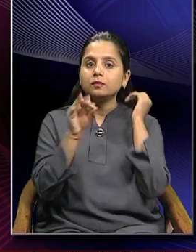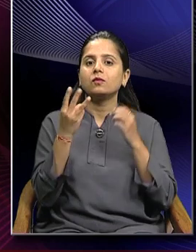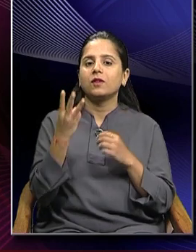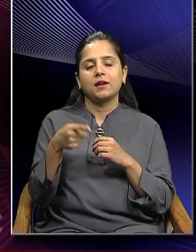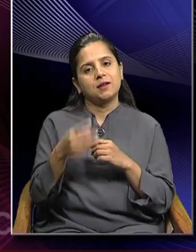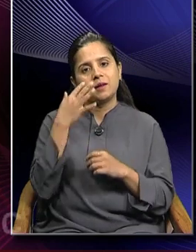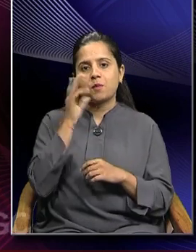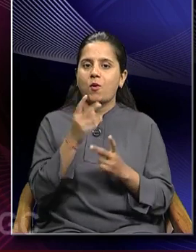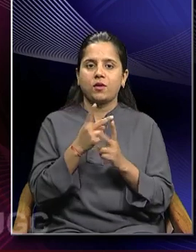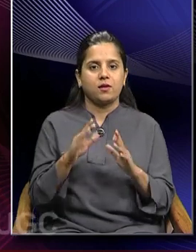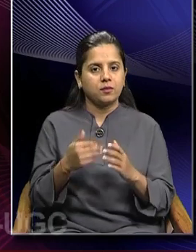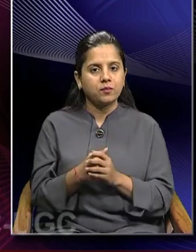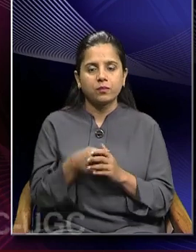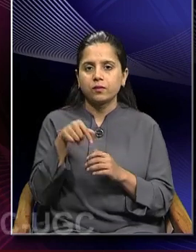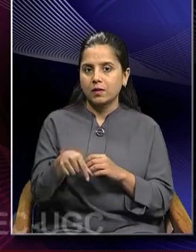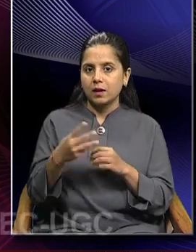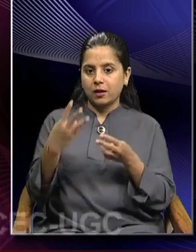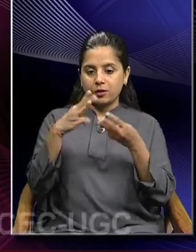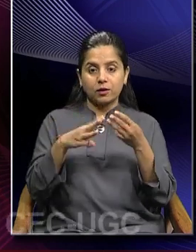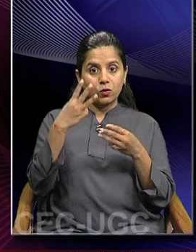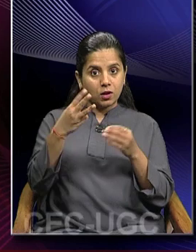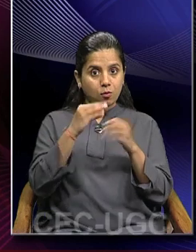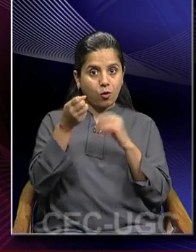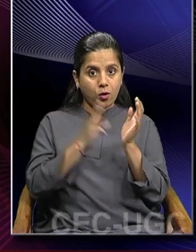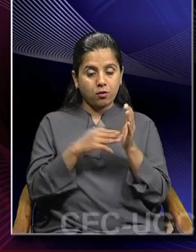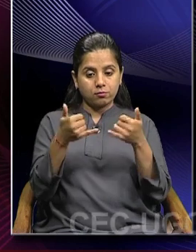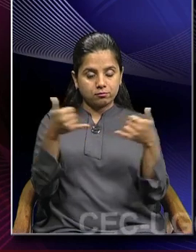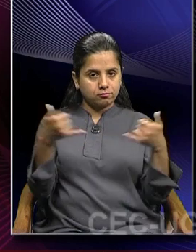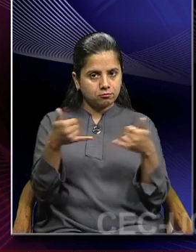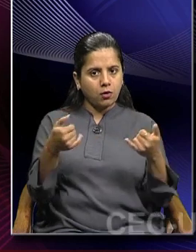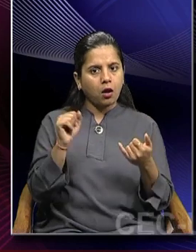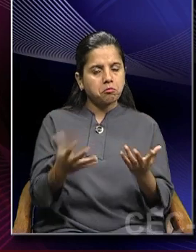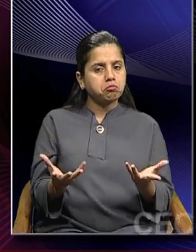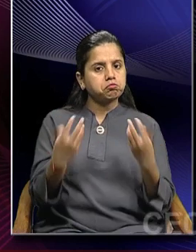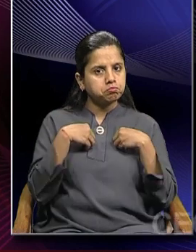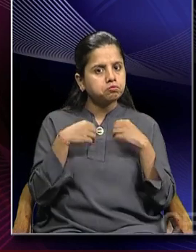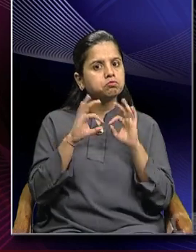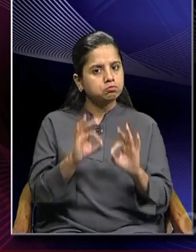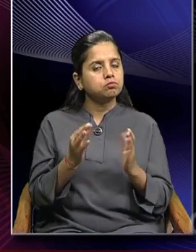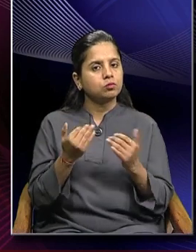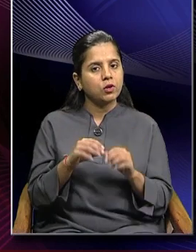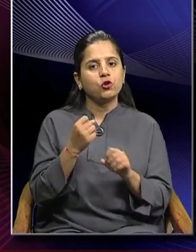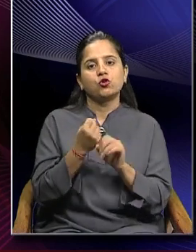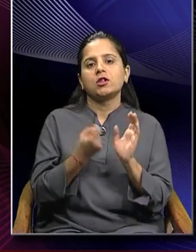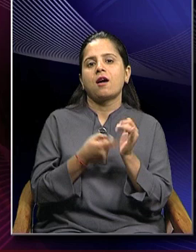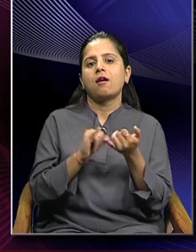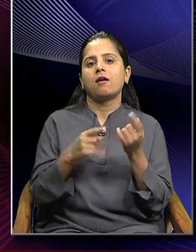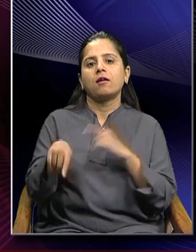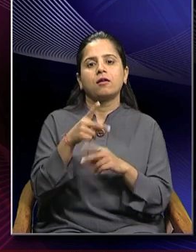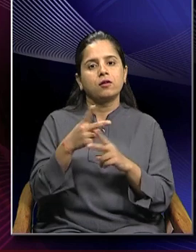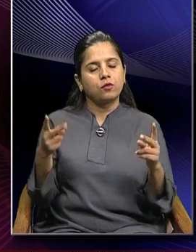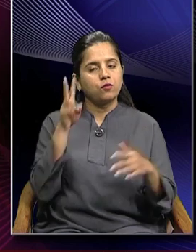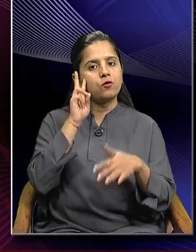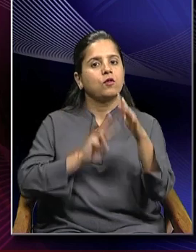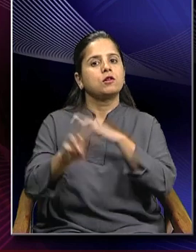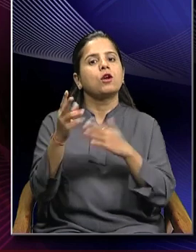important. Even triple bottom line can very well be integrated with this GRS vision,